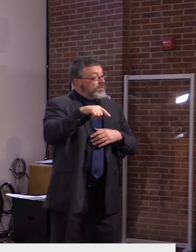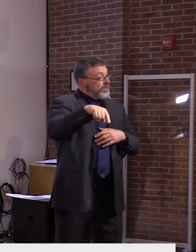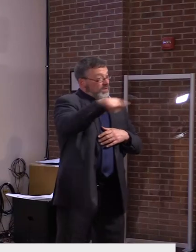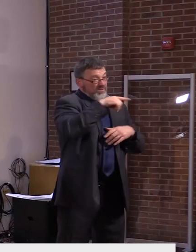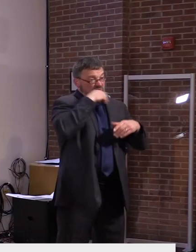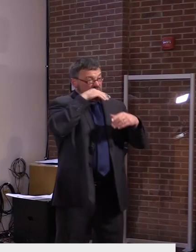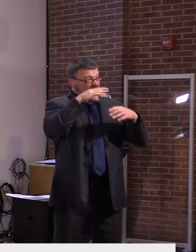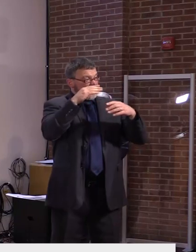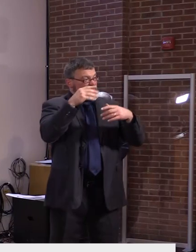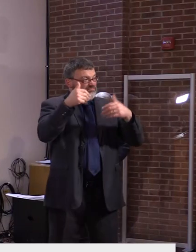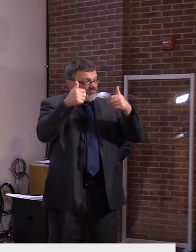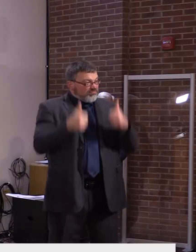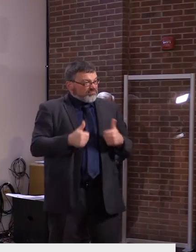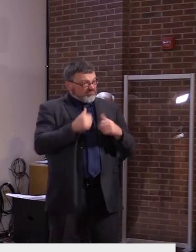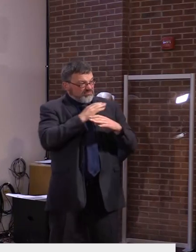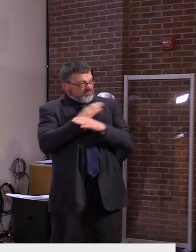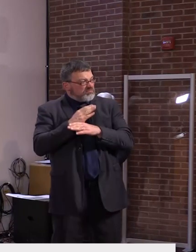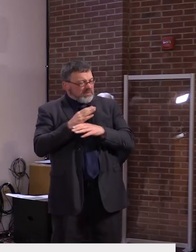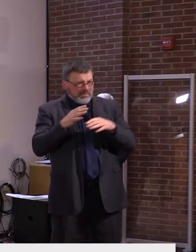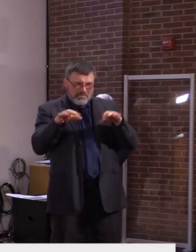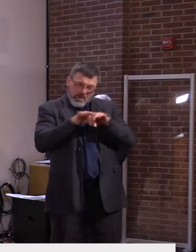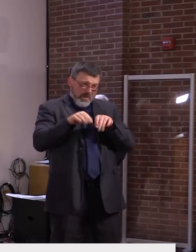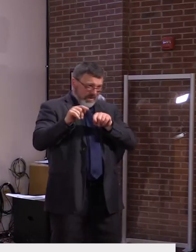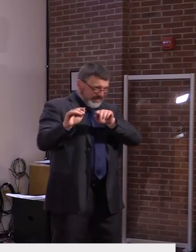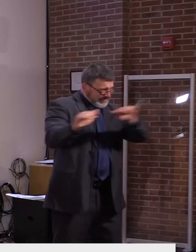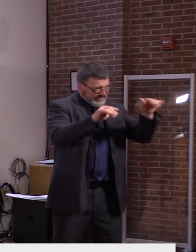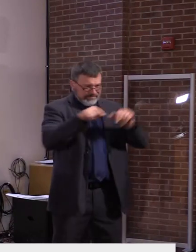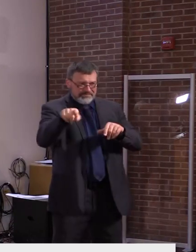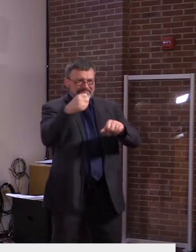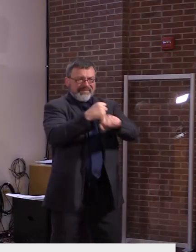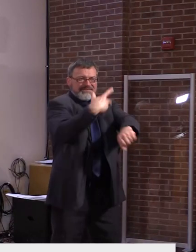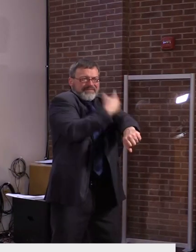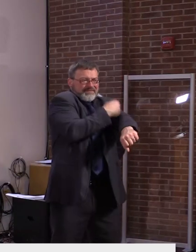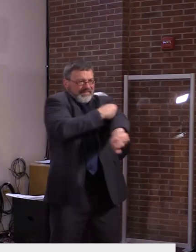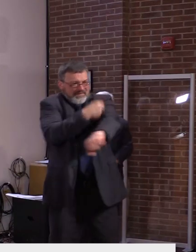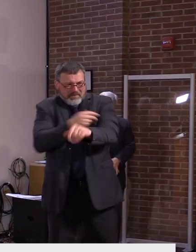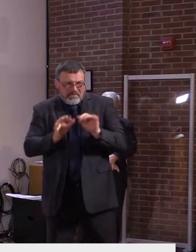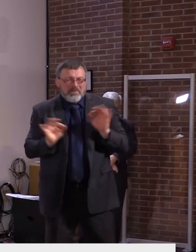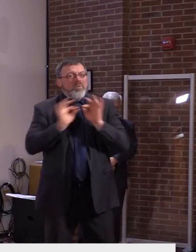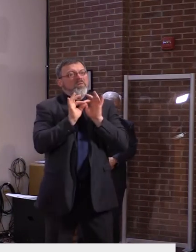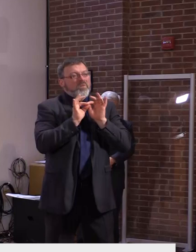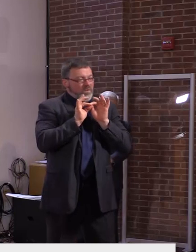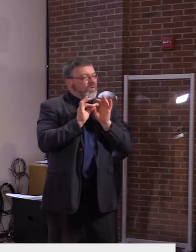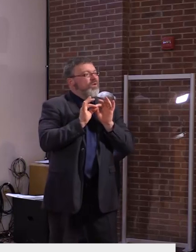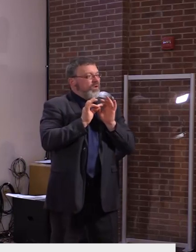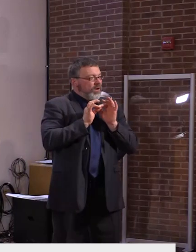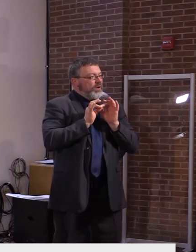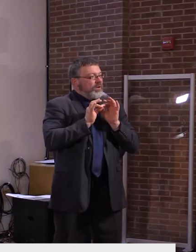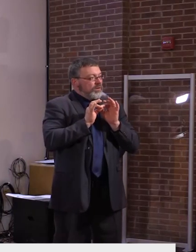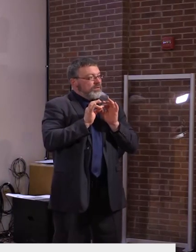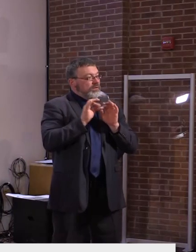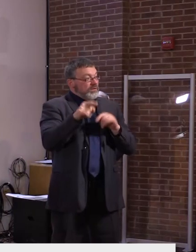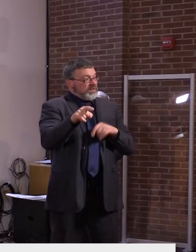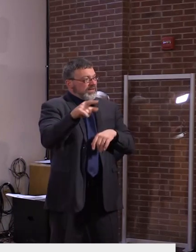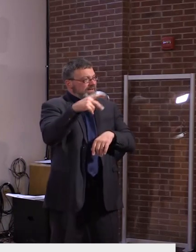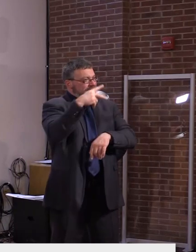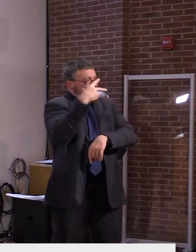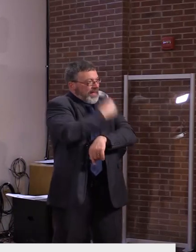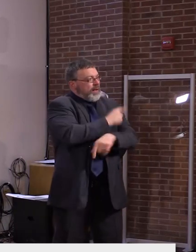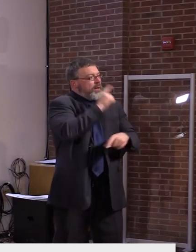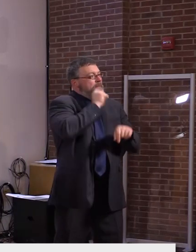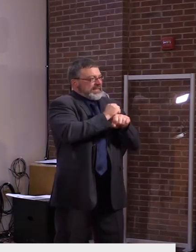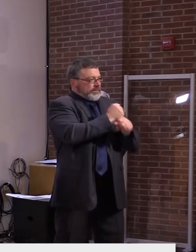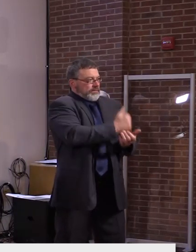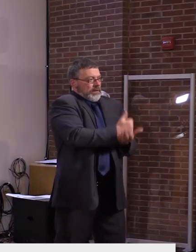only do we have a vaccine that's highly protective against severe illness, we have the experience of working together to slow